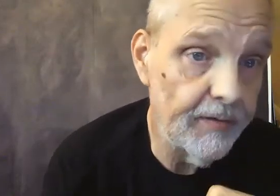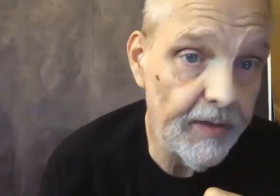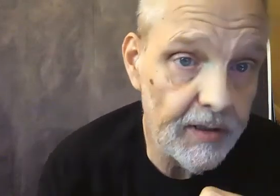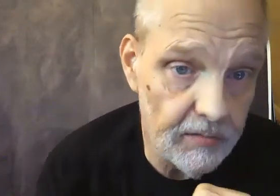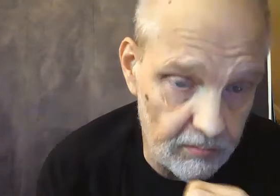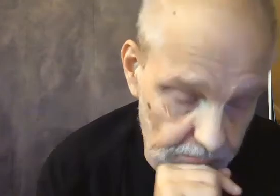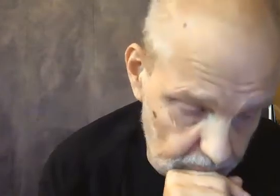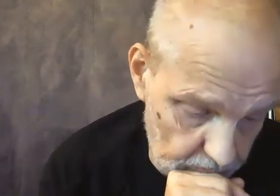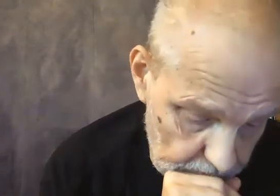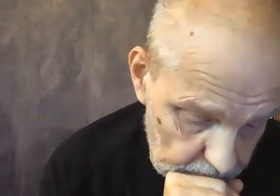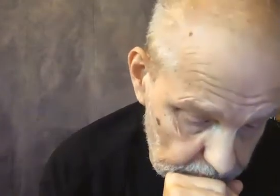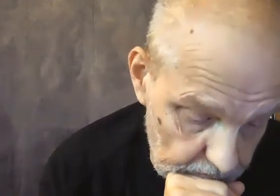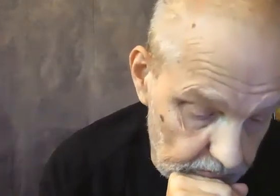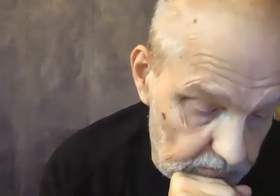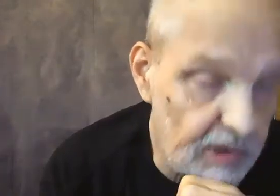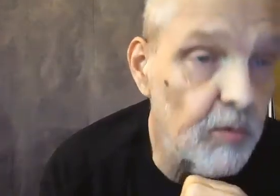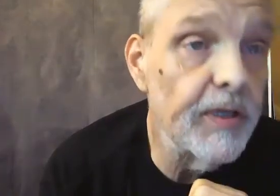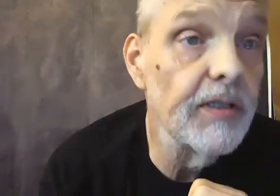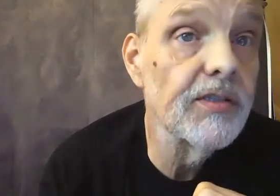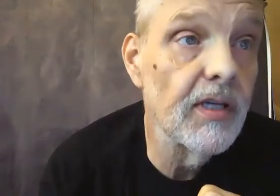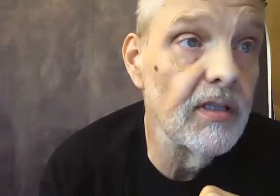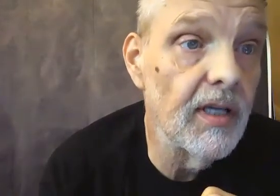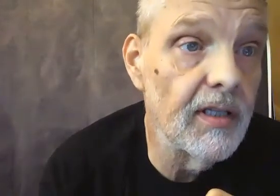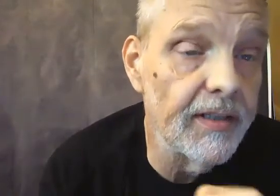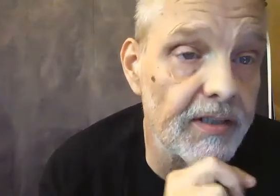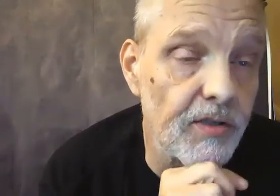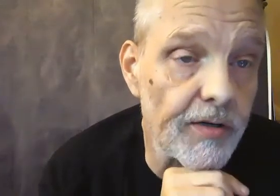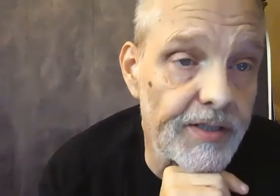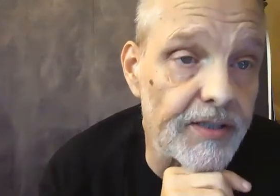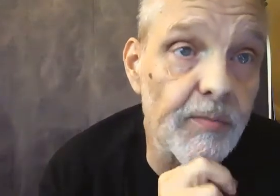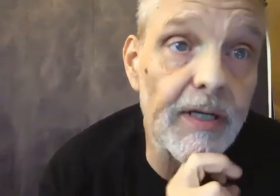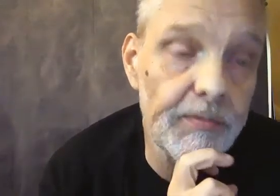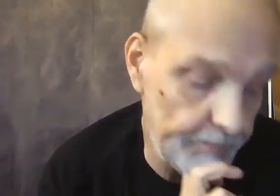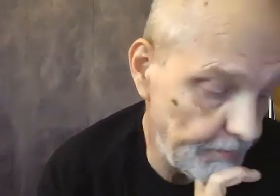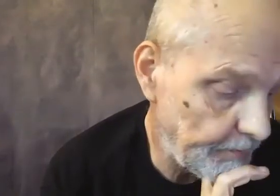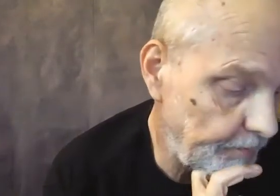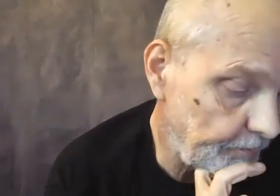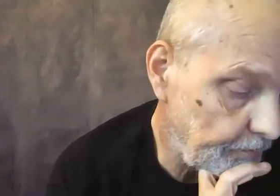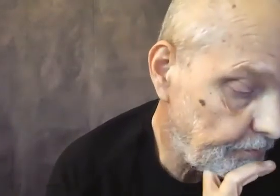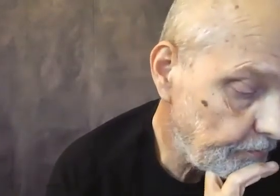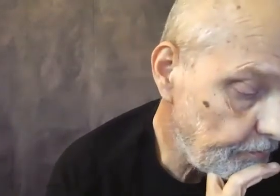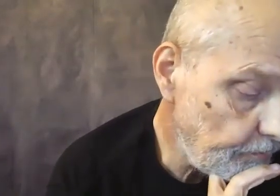got some opinions, and I'd like to start a discussion about it.